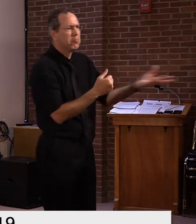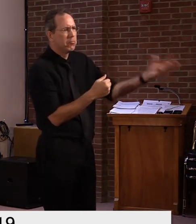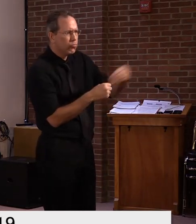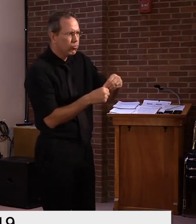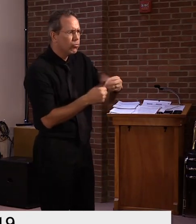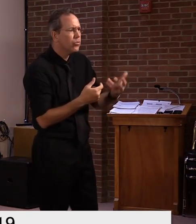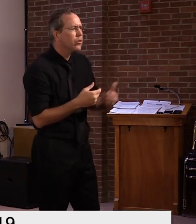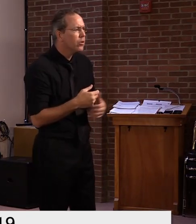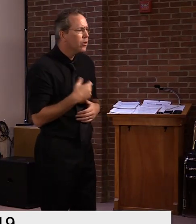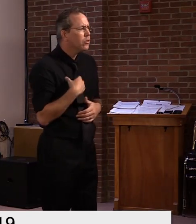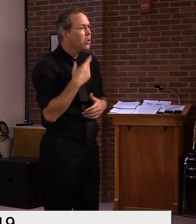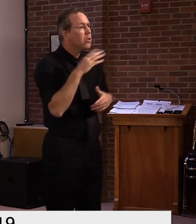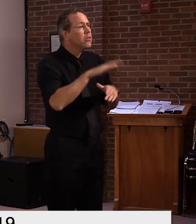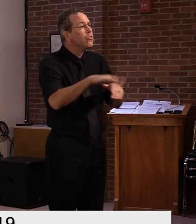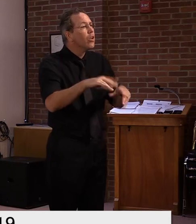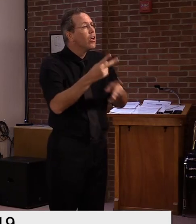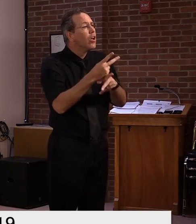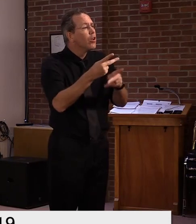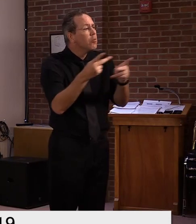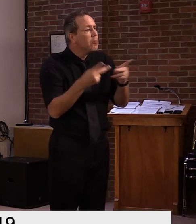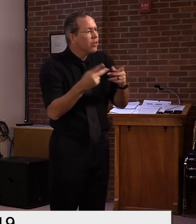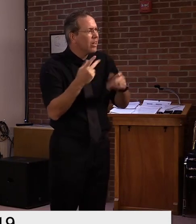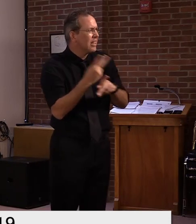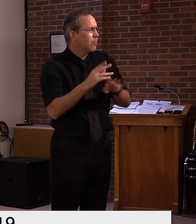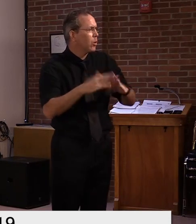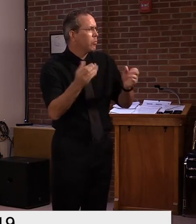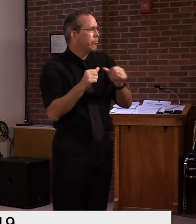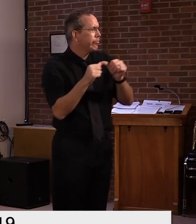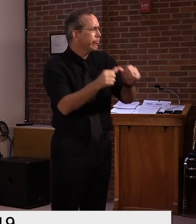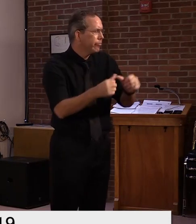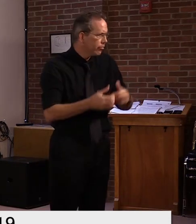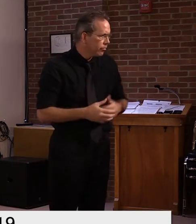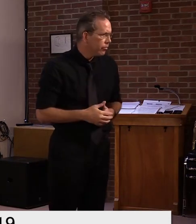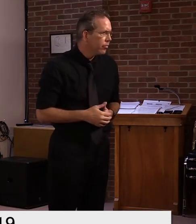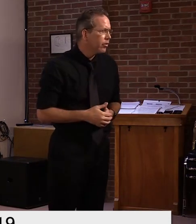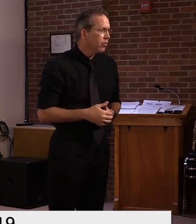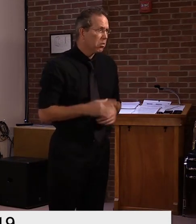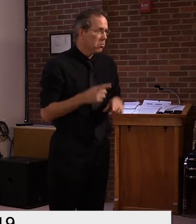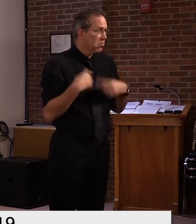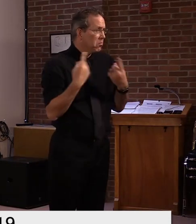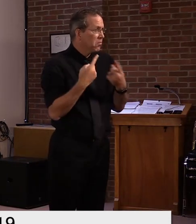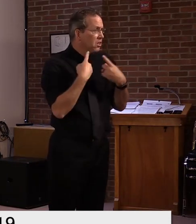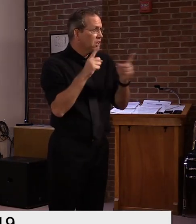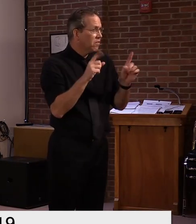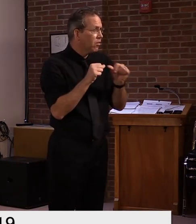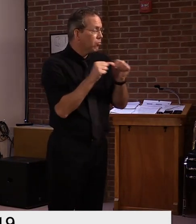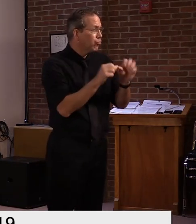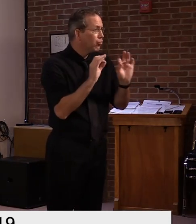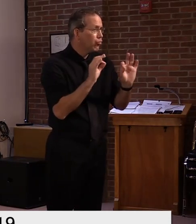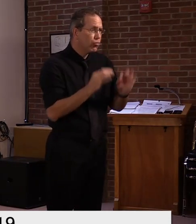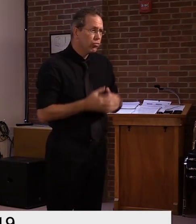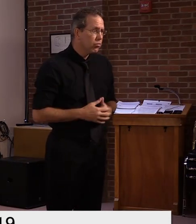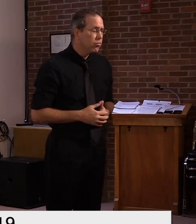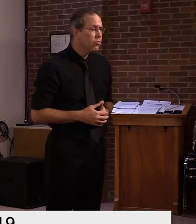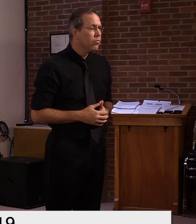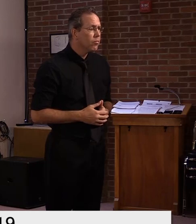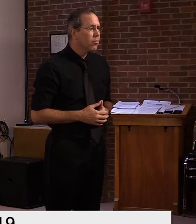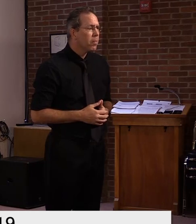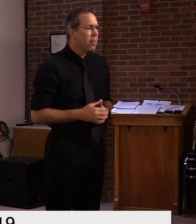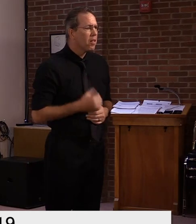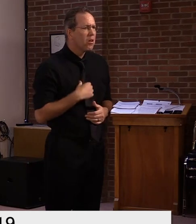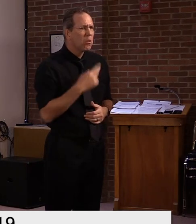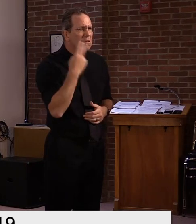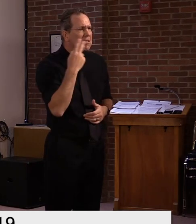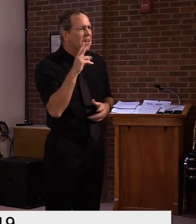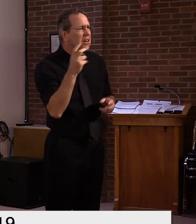been fairly successful we've been successful in opening up those facilities.